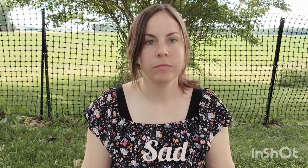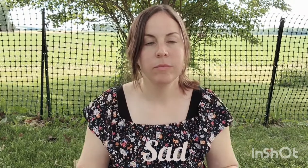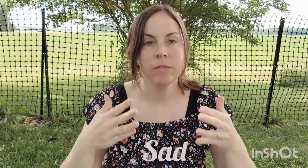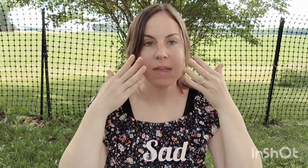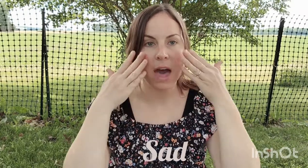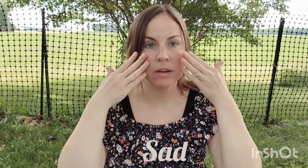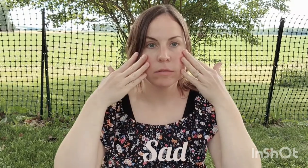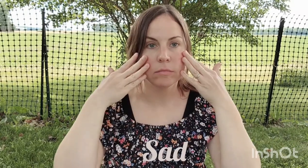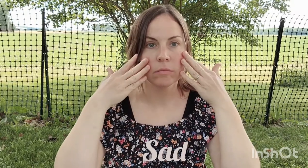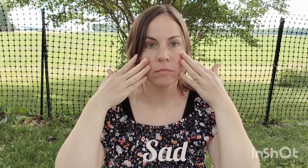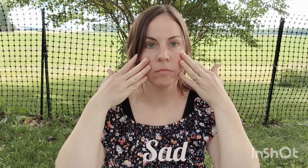Sad.